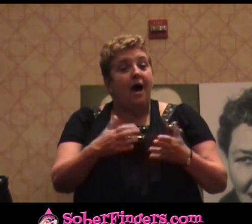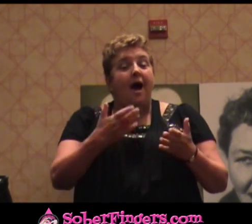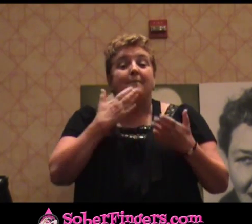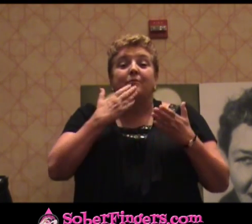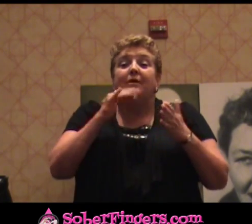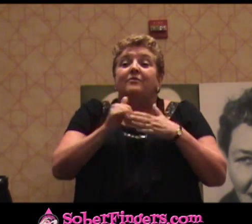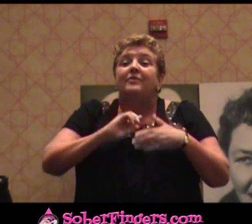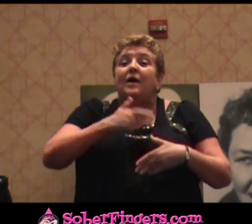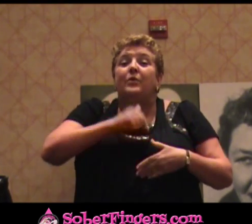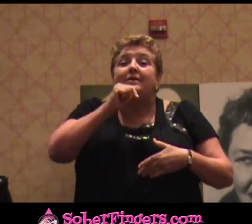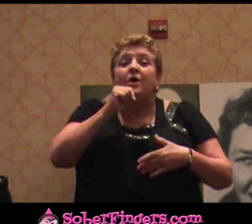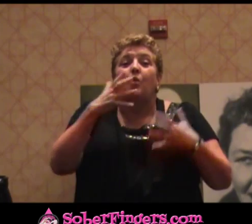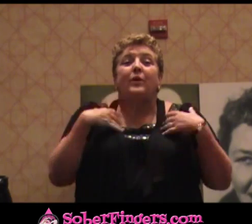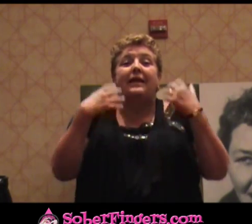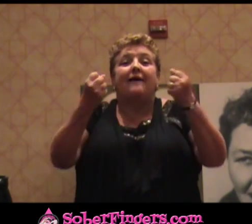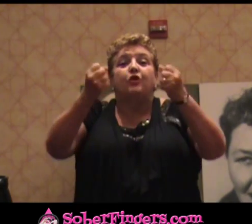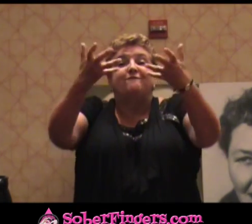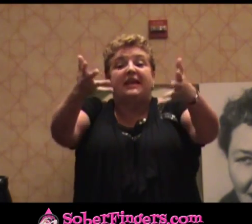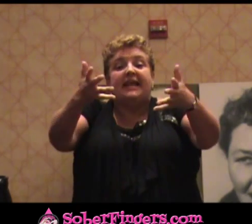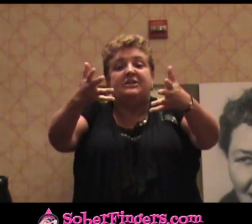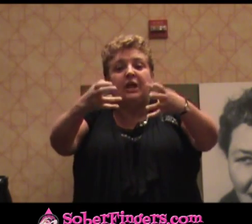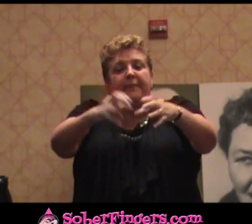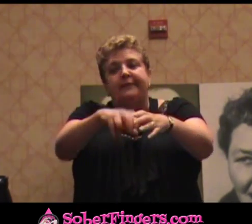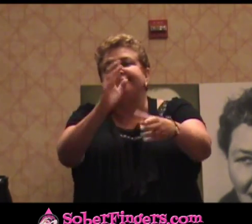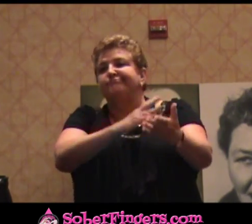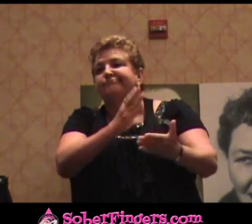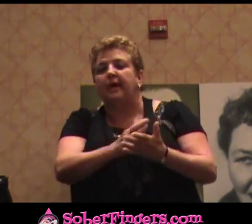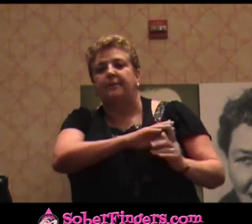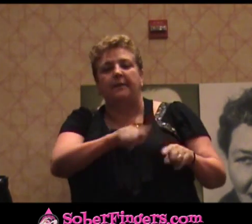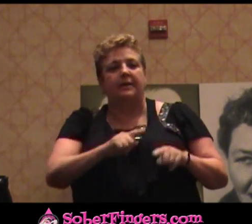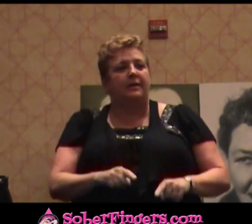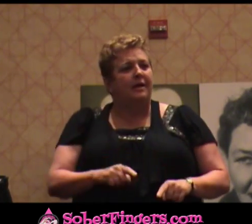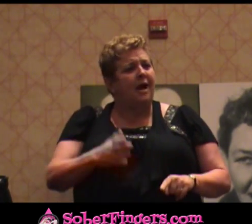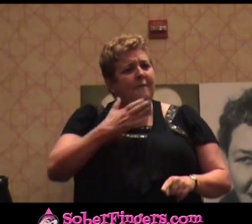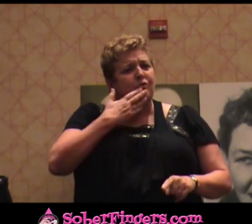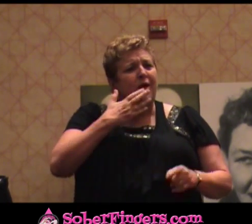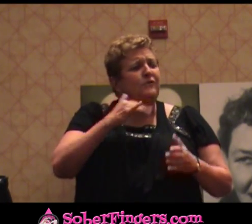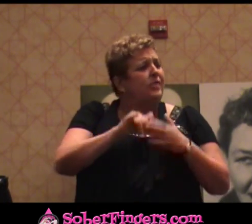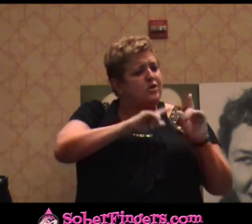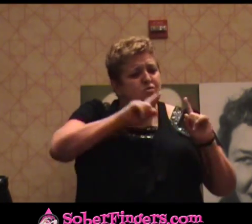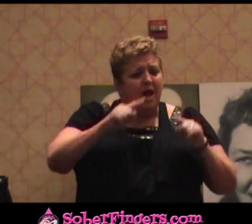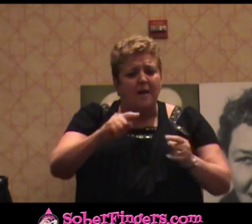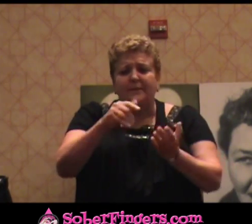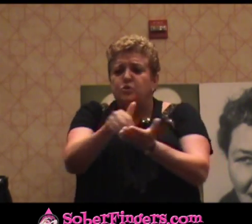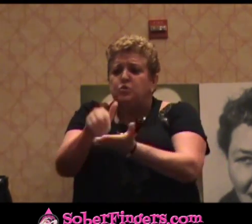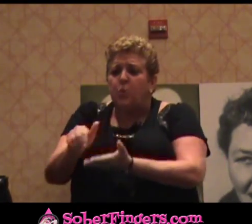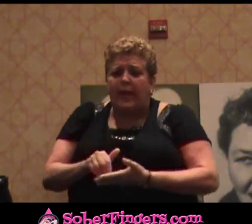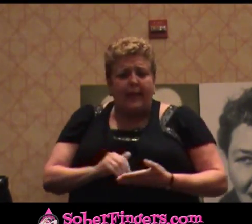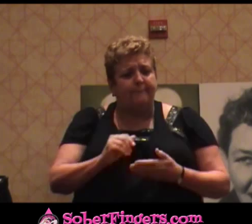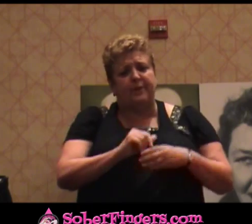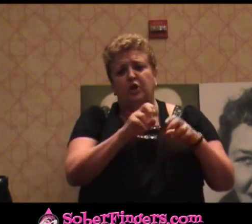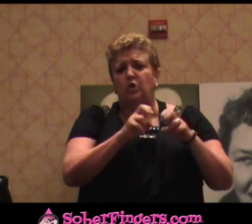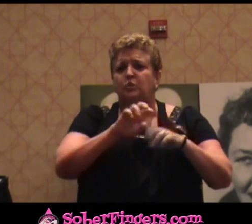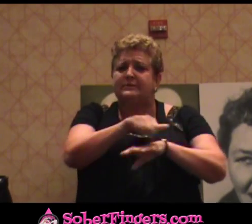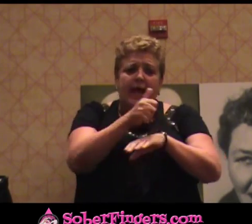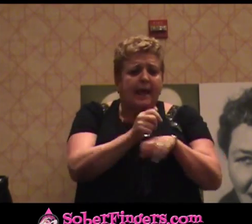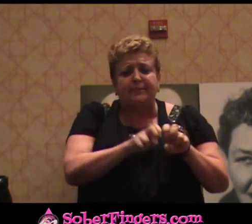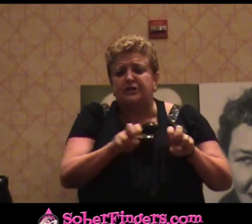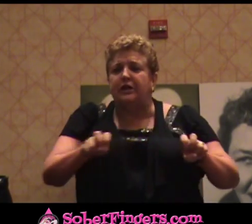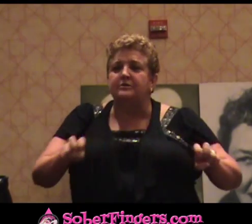coming back and setting the example, and you sweep the floors and you put up the chair. Or just that sometimes you have your favorite chair. I love that about old timers.